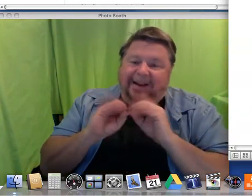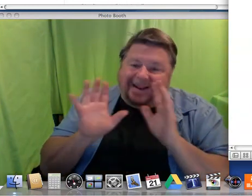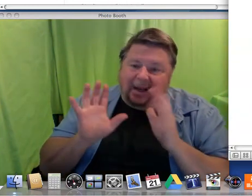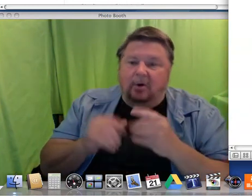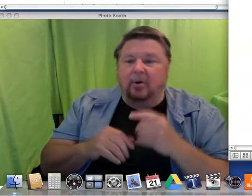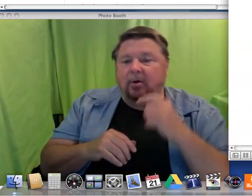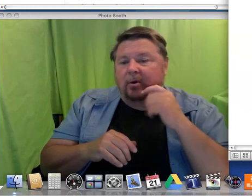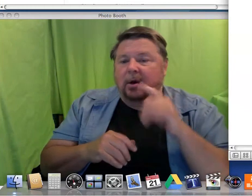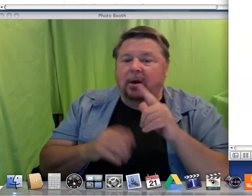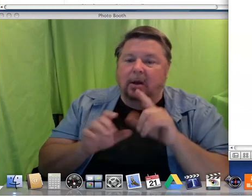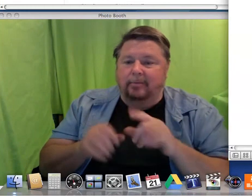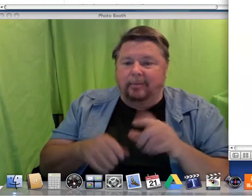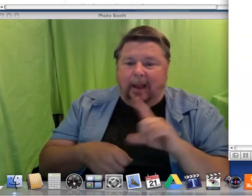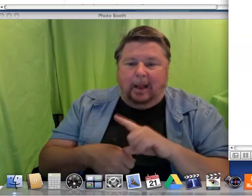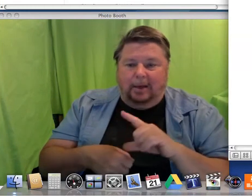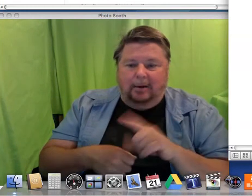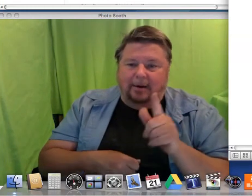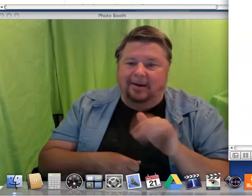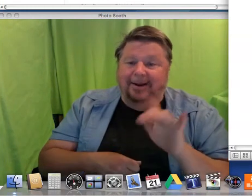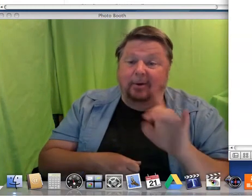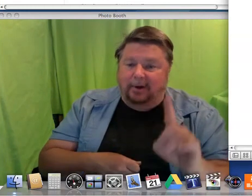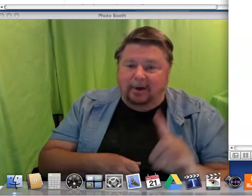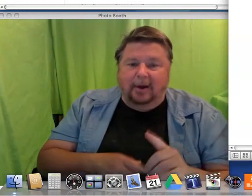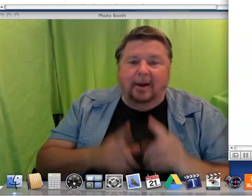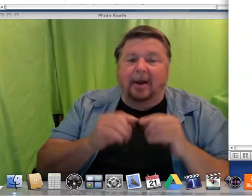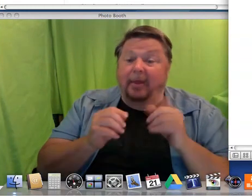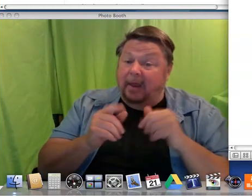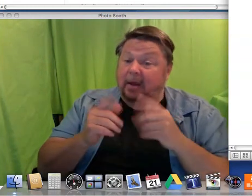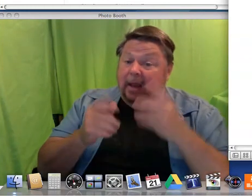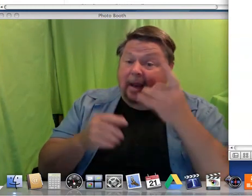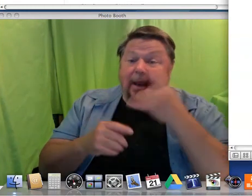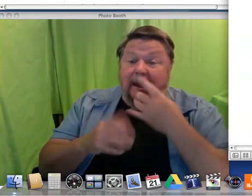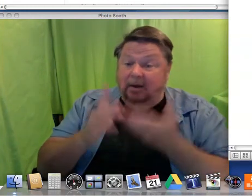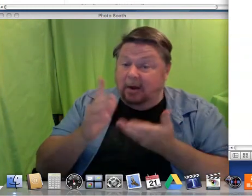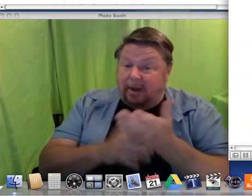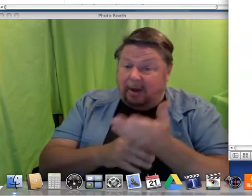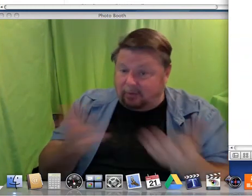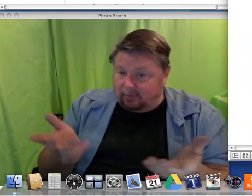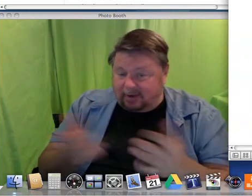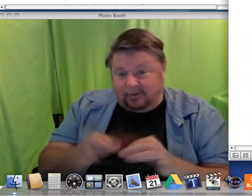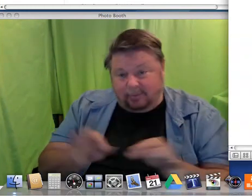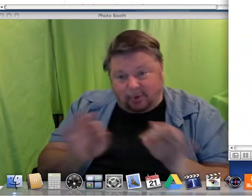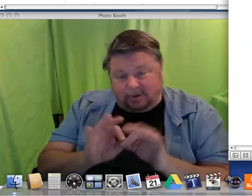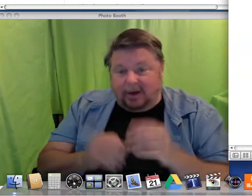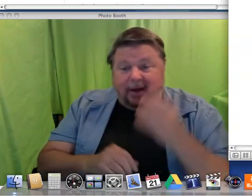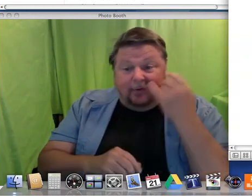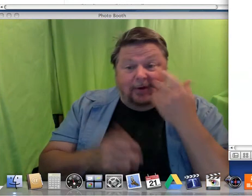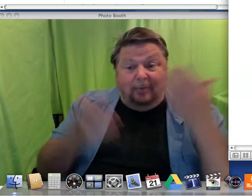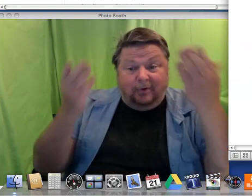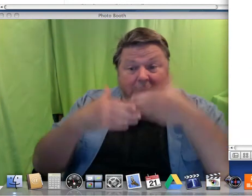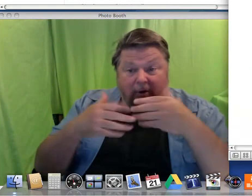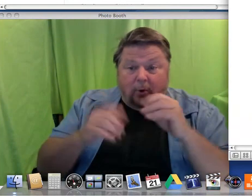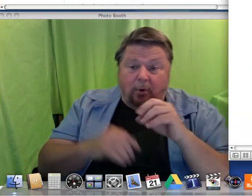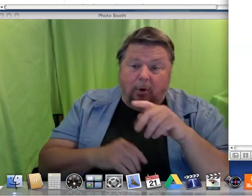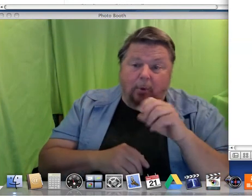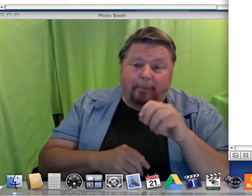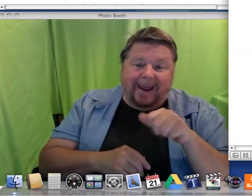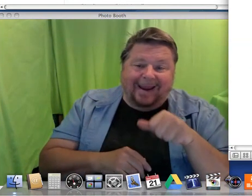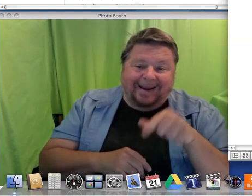pretty clear liquid that light can pass through. That's important. If it was dark